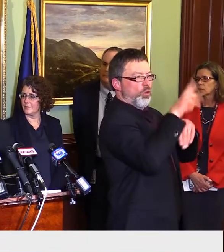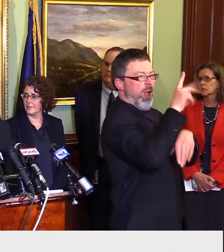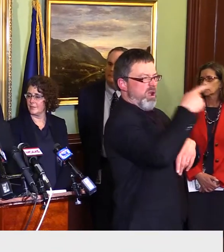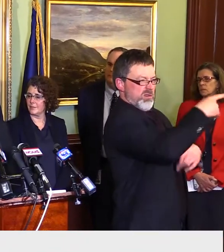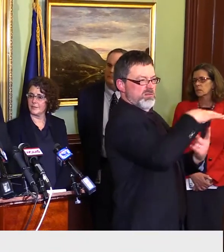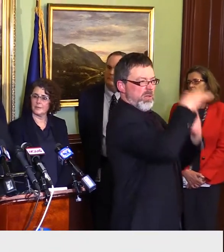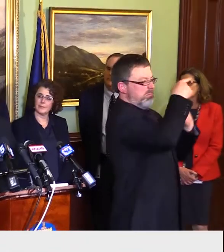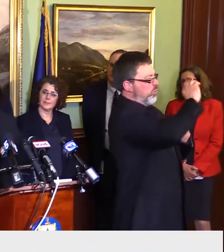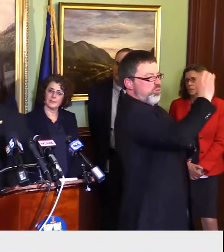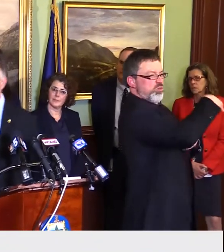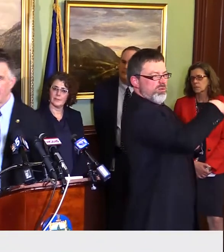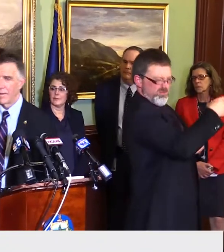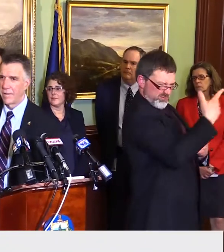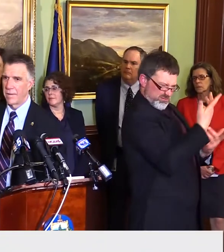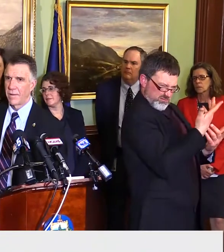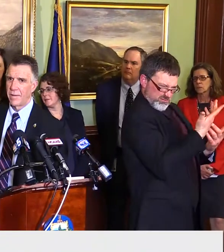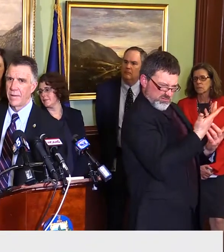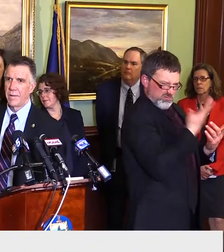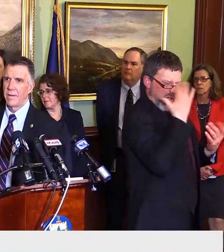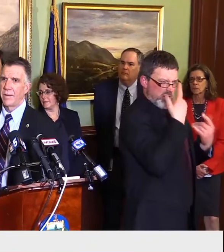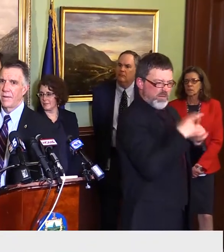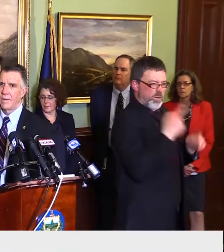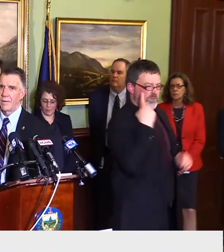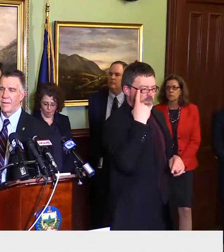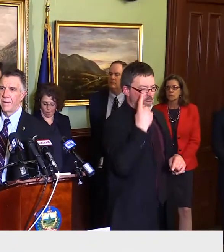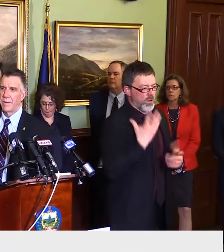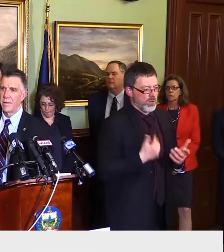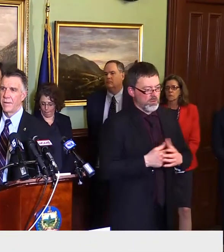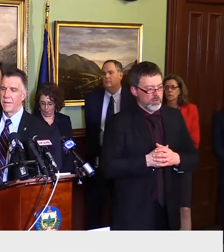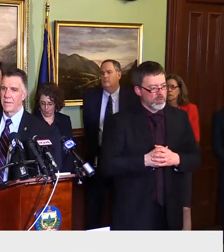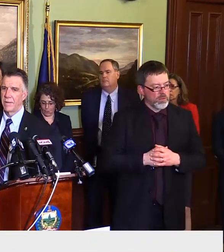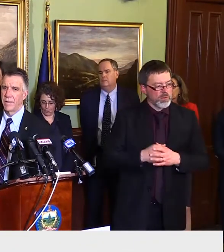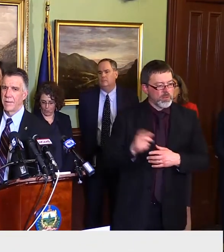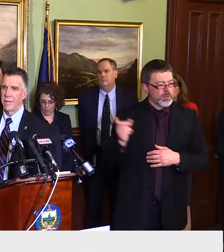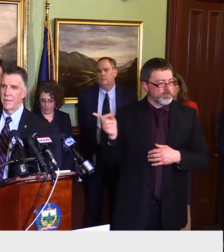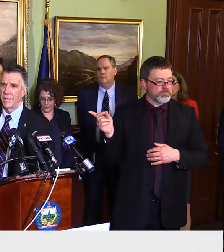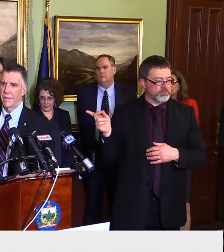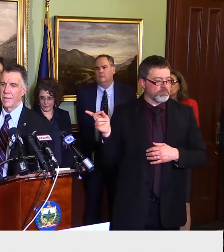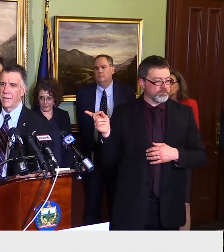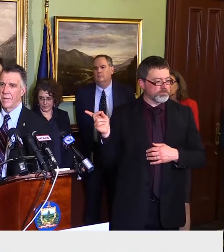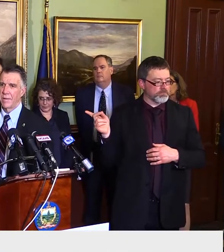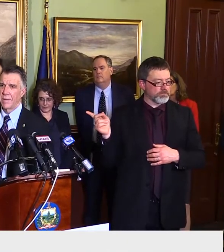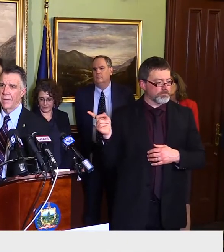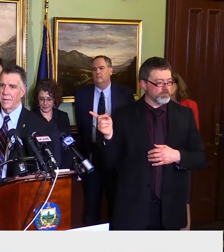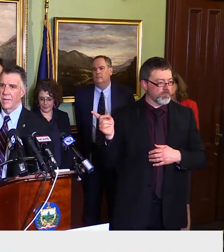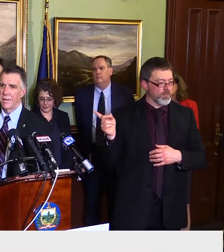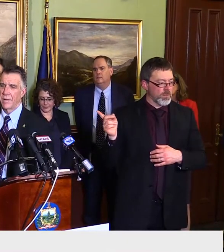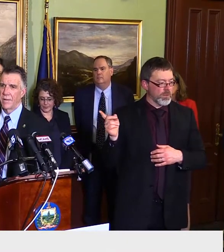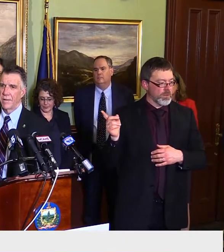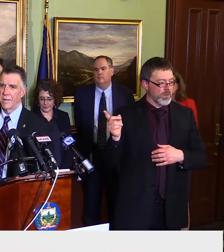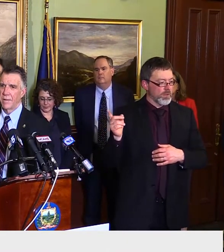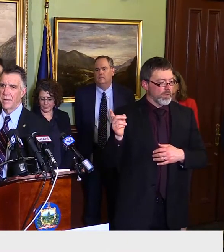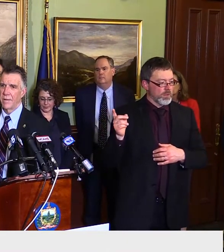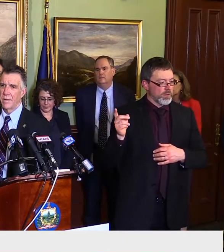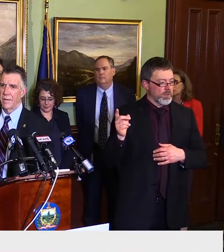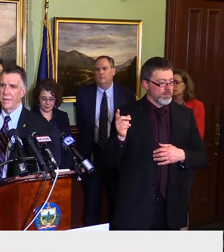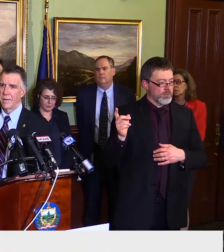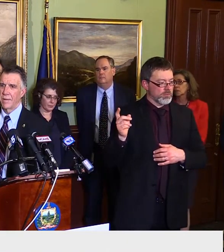countries. Well, he enacted a travel ban. I understand. Partial travel ban for the entire continent except for Great Britain.